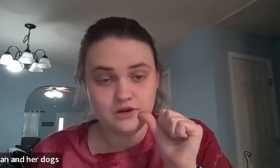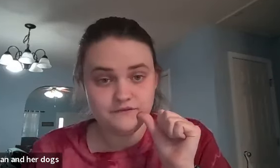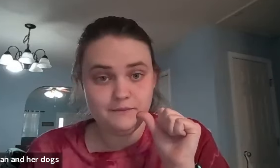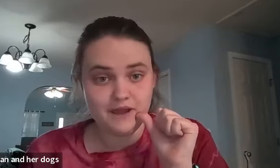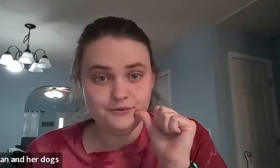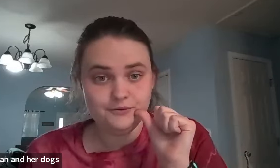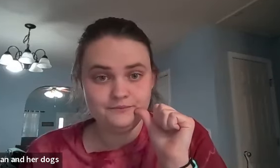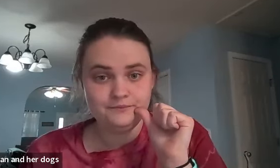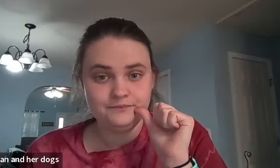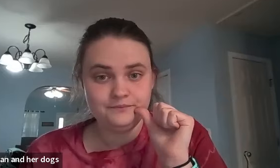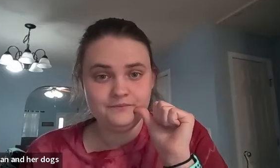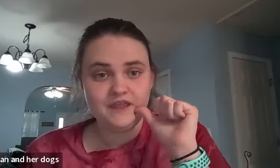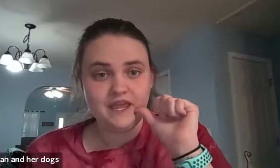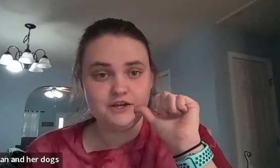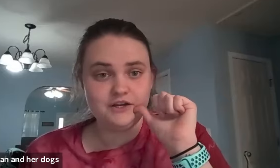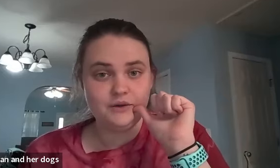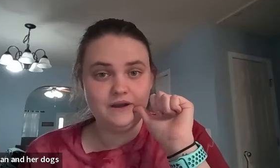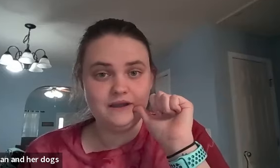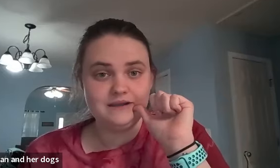of your mouth. And you're going to go